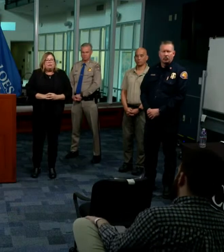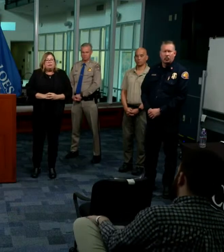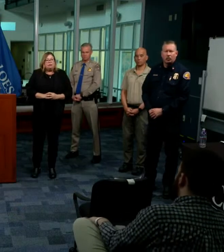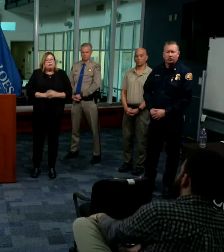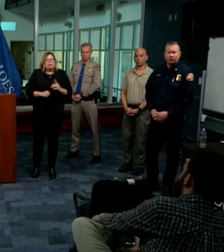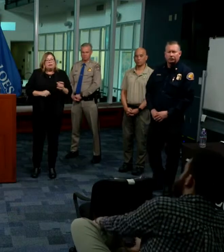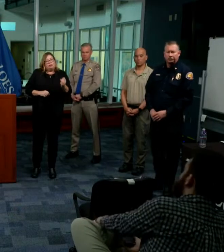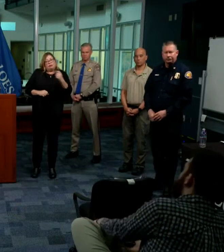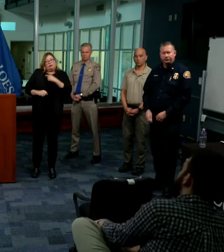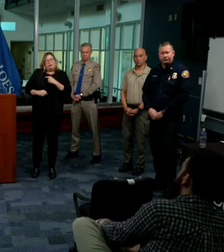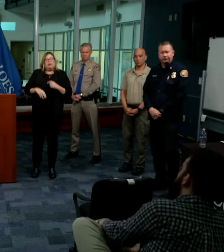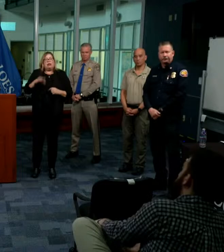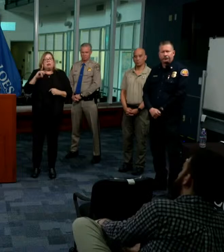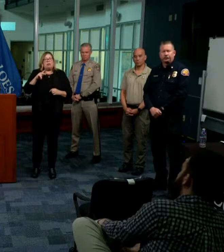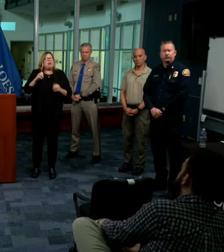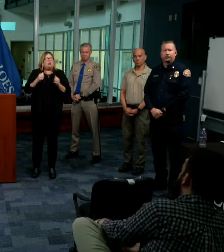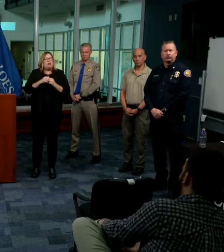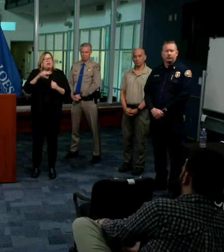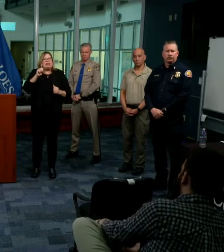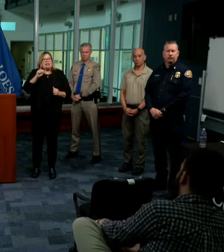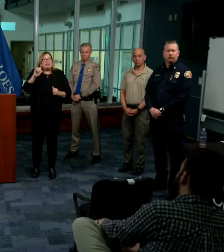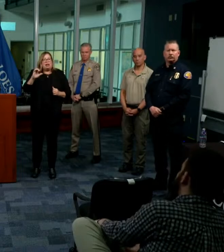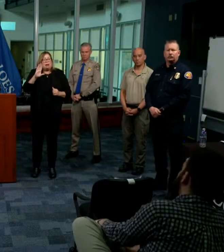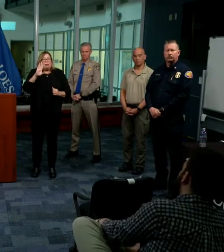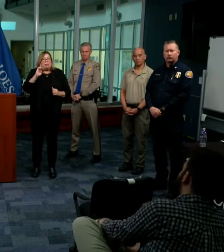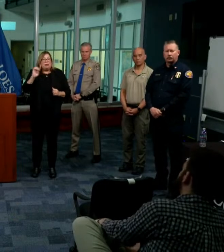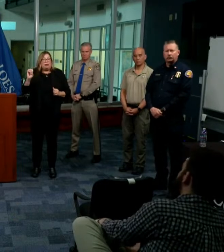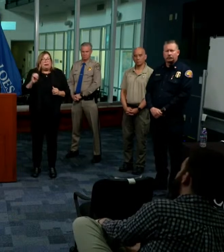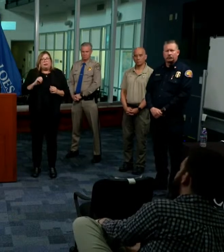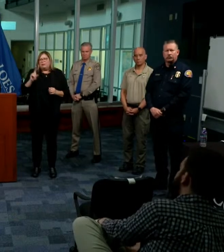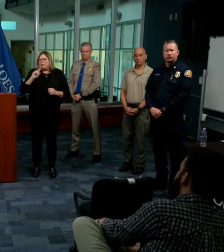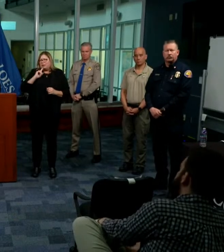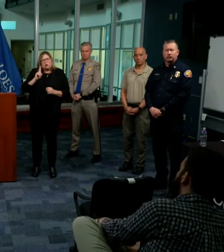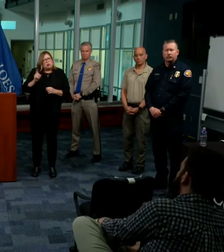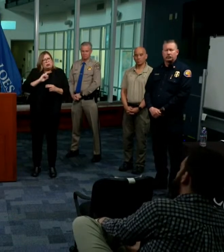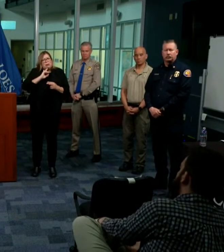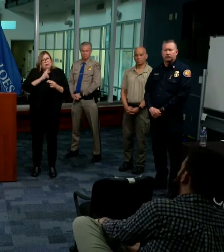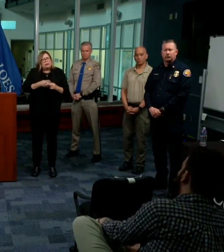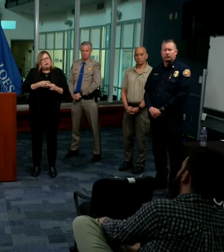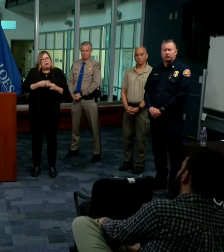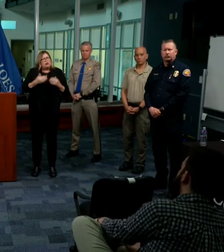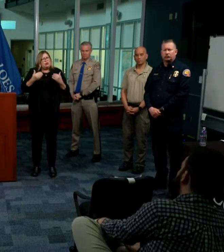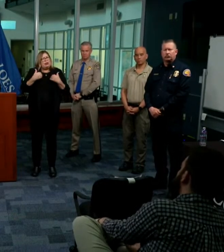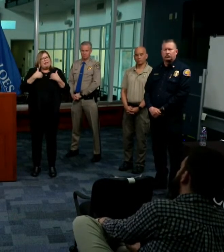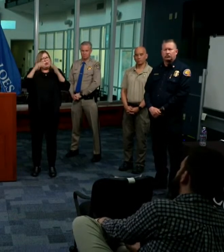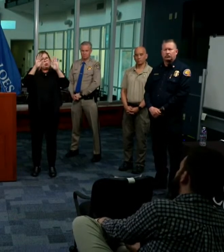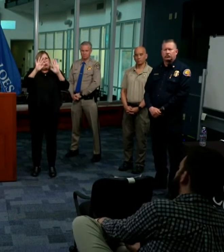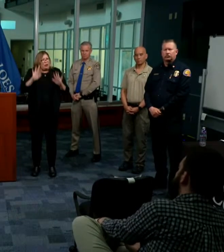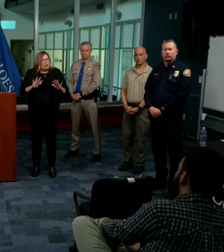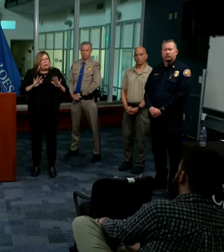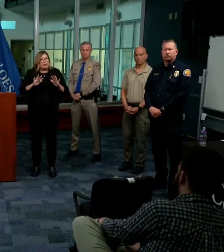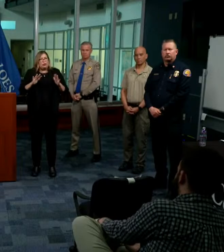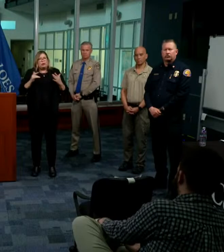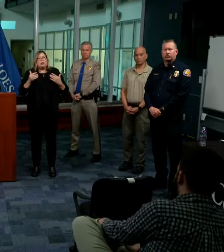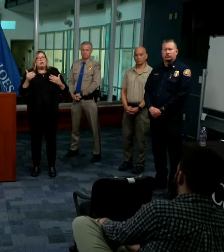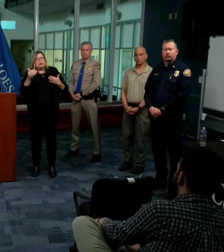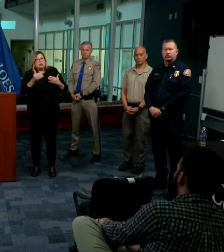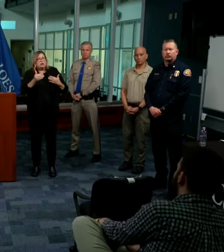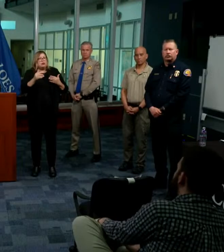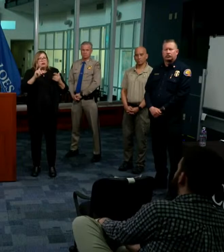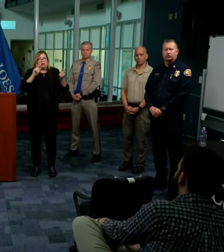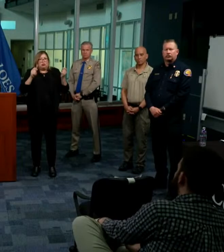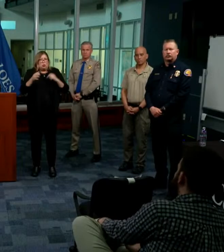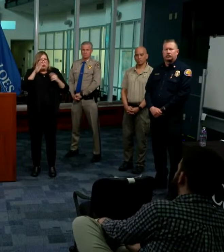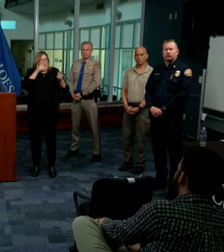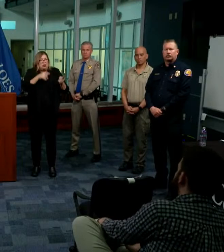Hi, Mike with the Sacramento Bee. You mentioned some weather changes coming up. It's supposed to